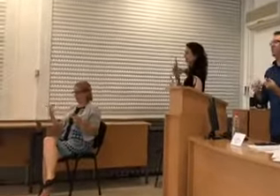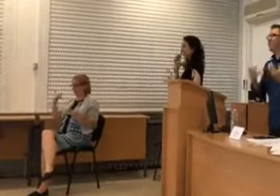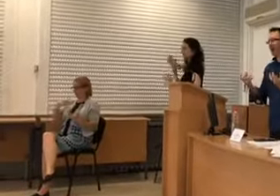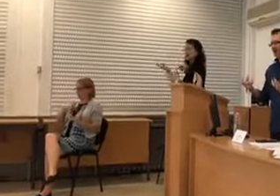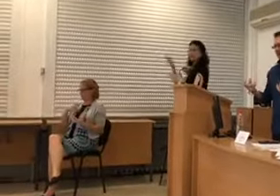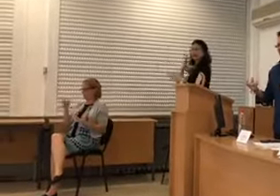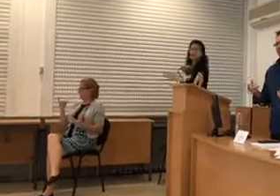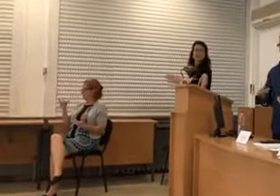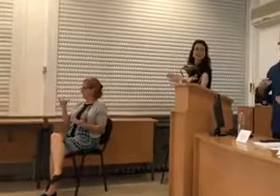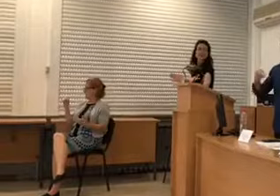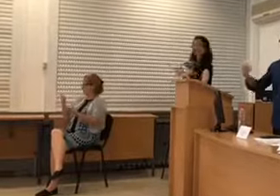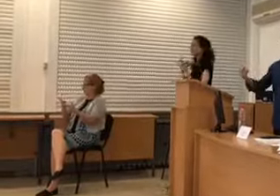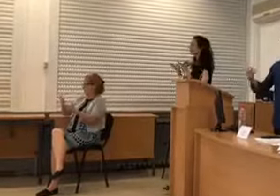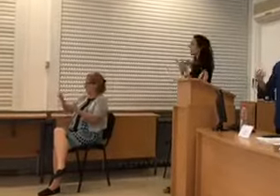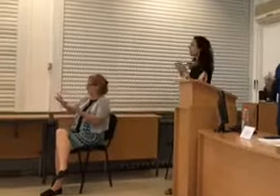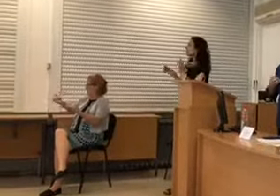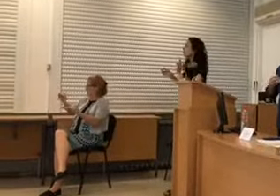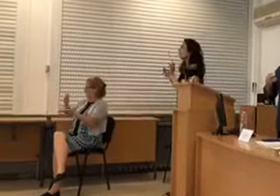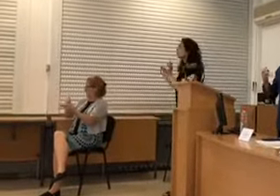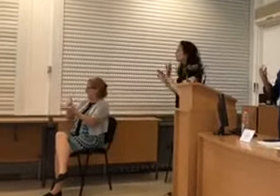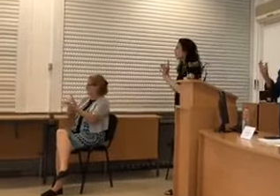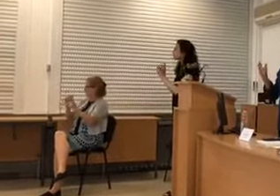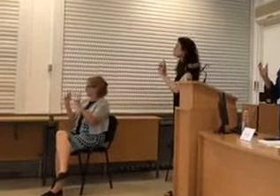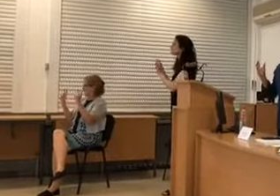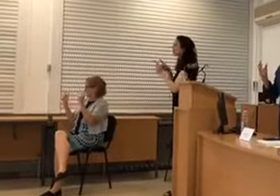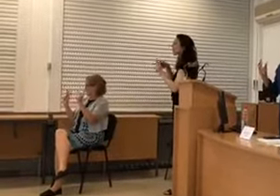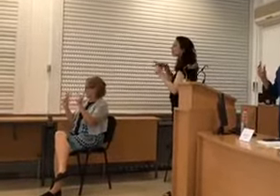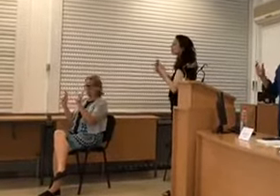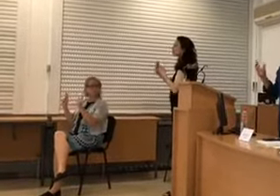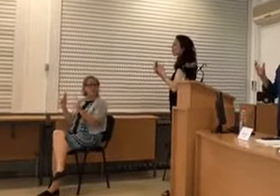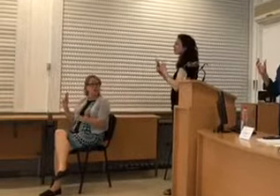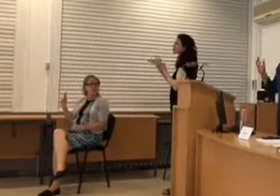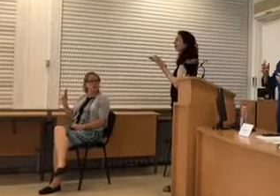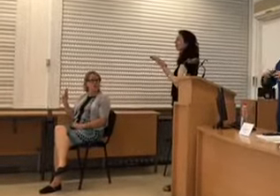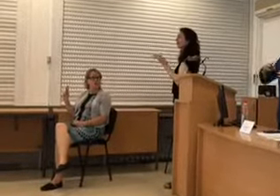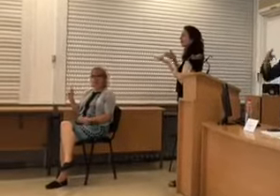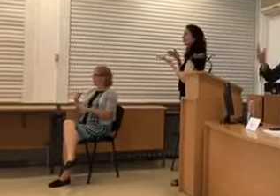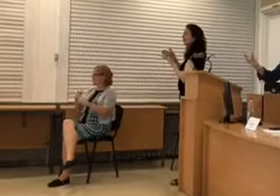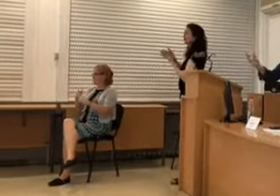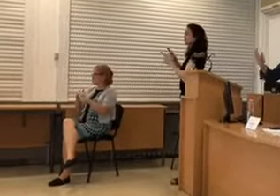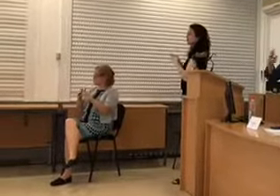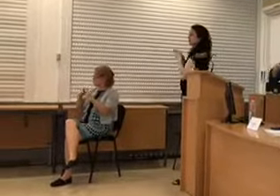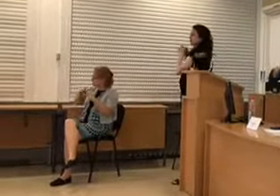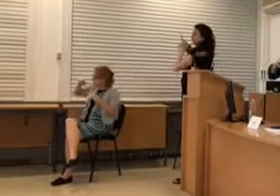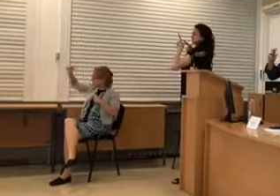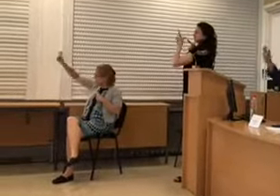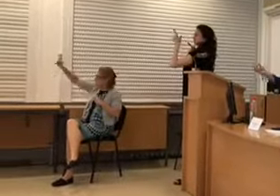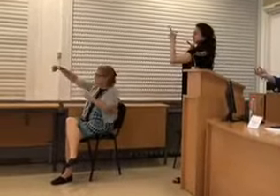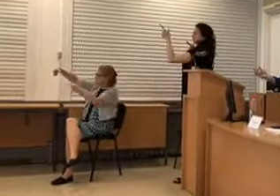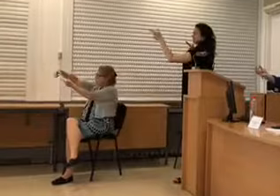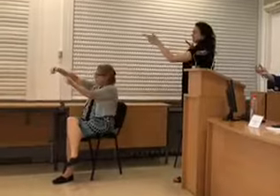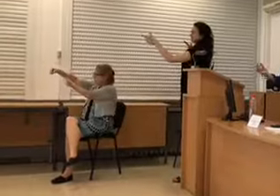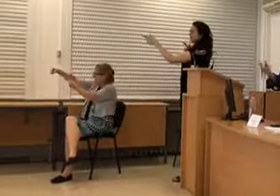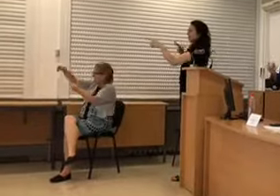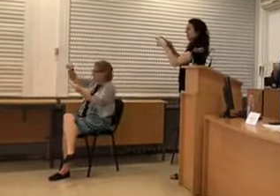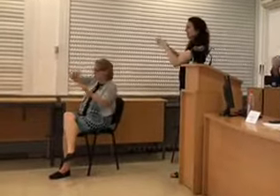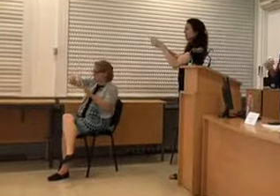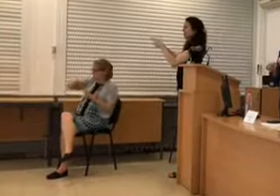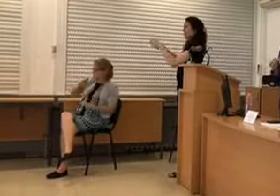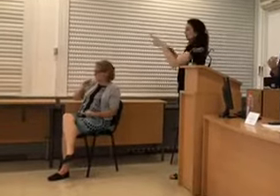a device which helps people being on a huge distance, for instance, in Japan and in the United States,